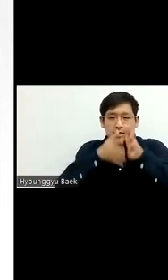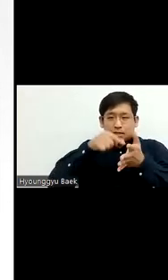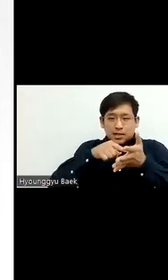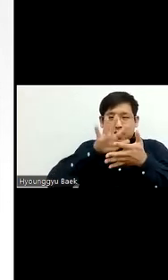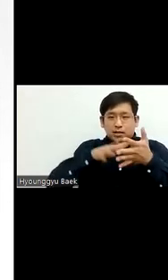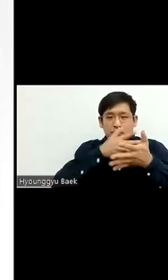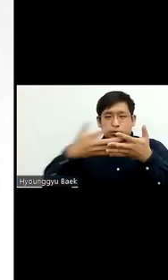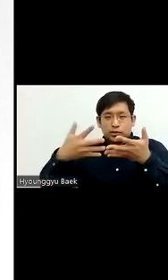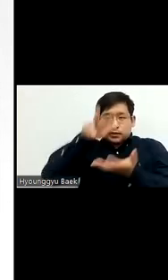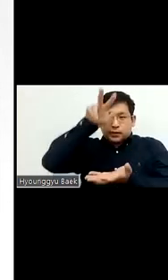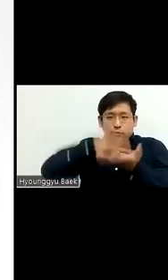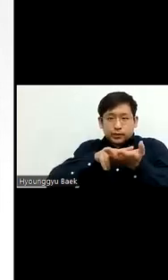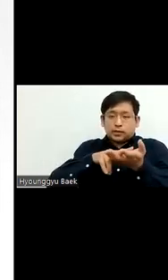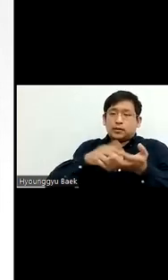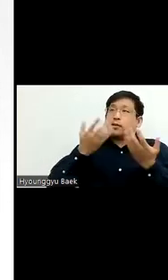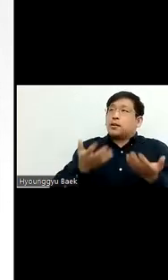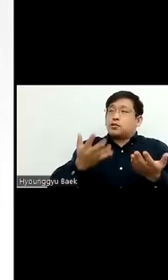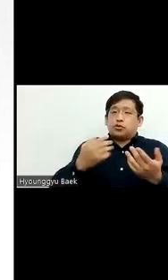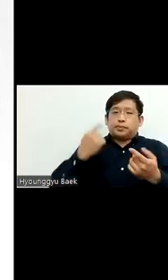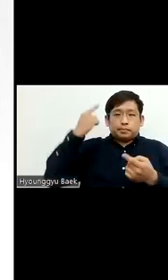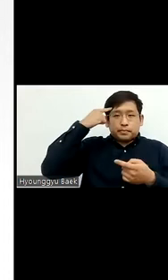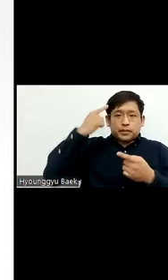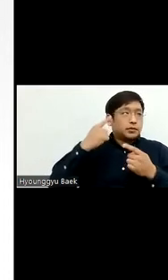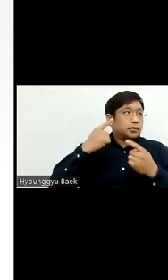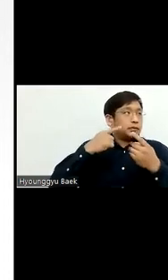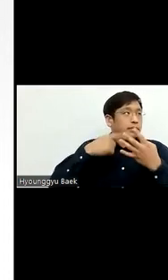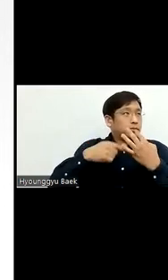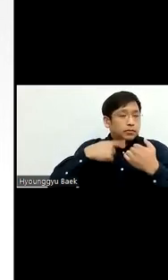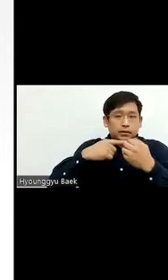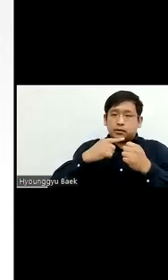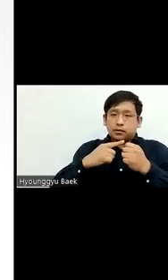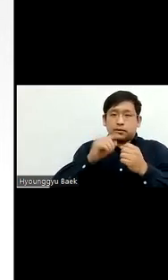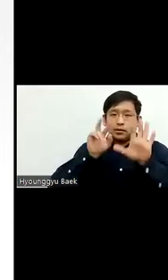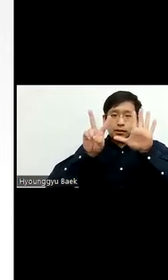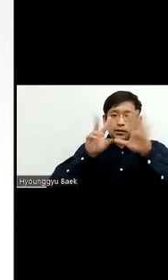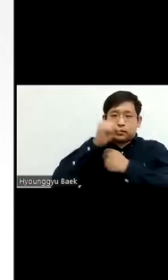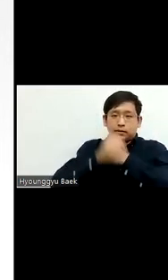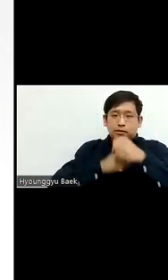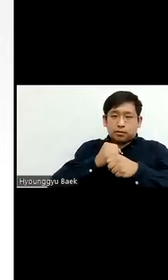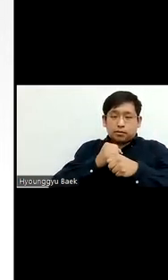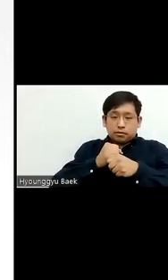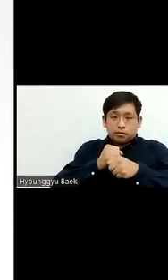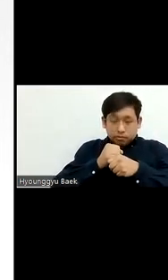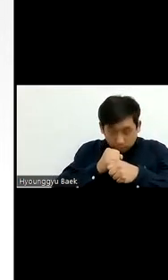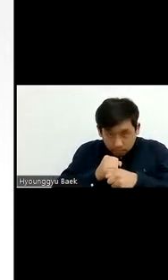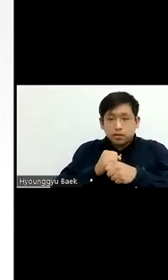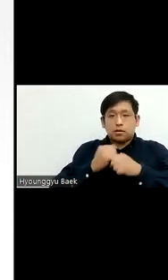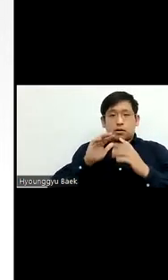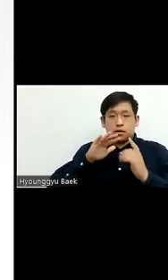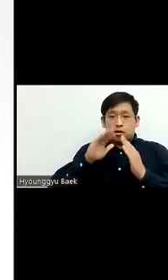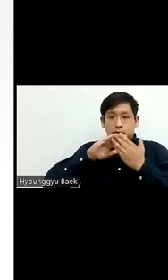many countries. And also in South Korea, what we saw was that we have recognized